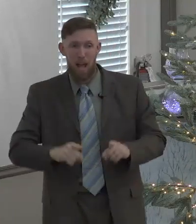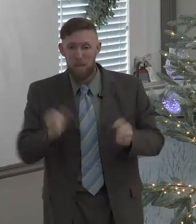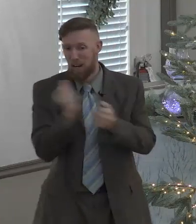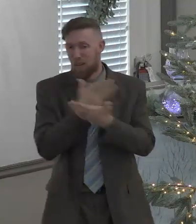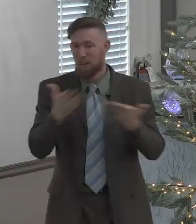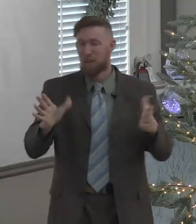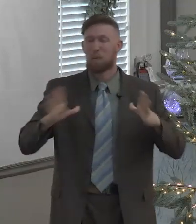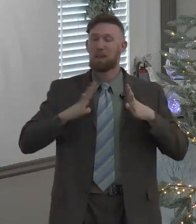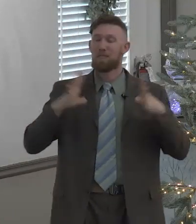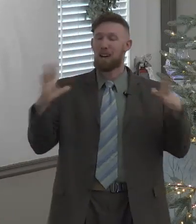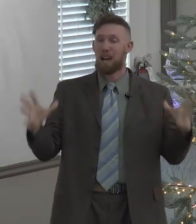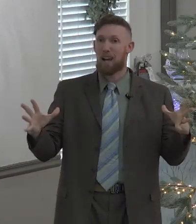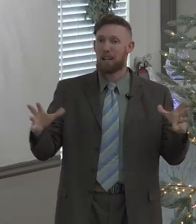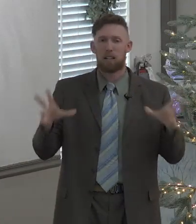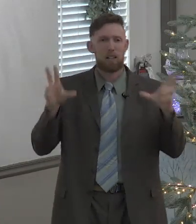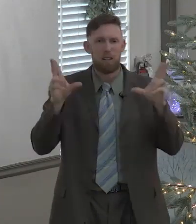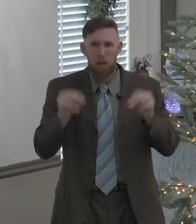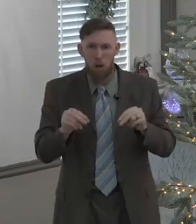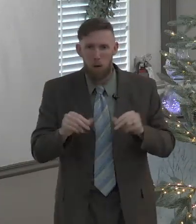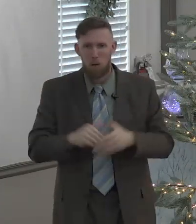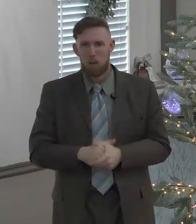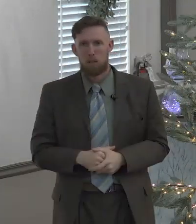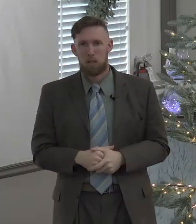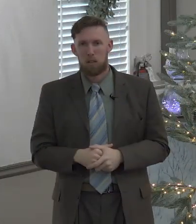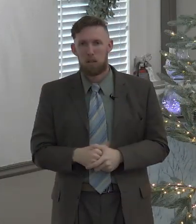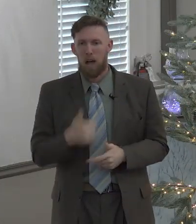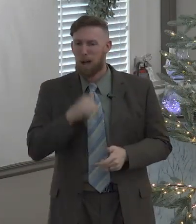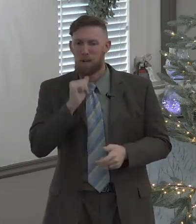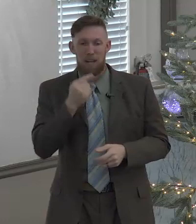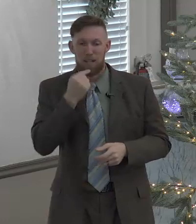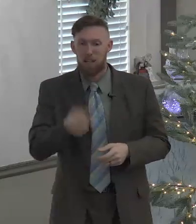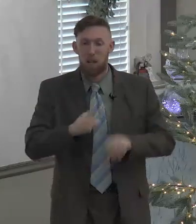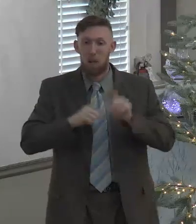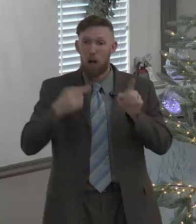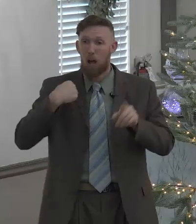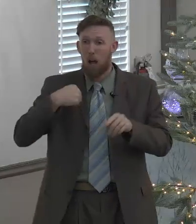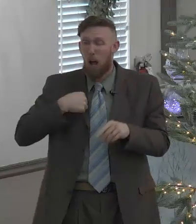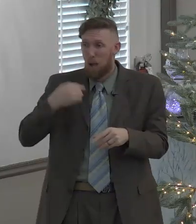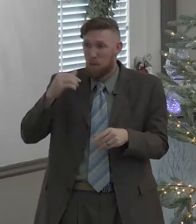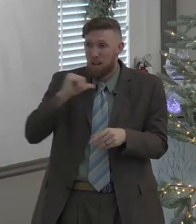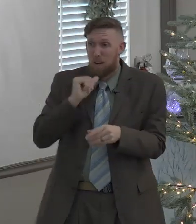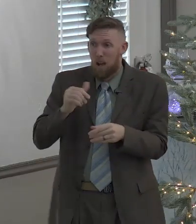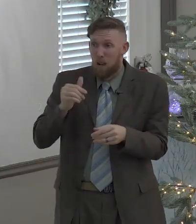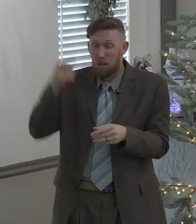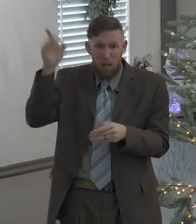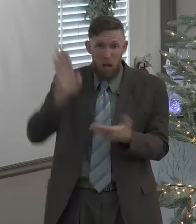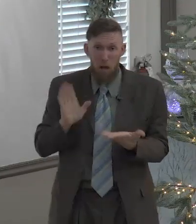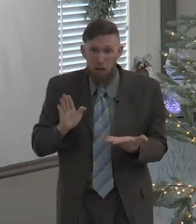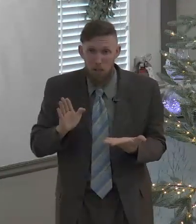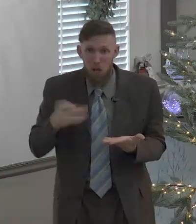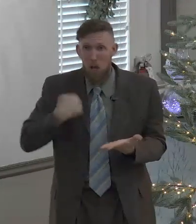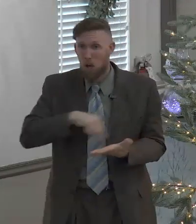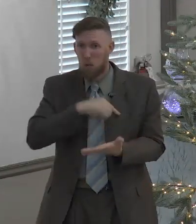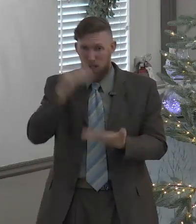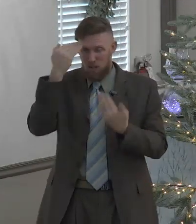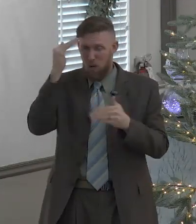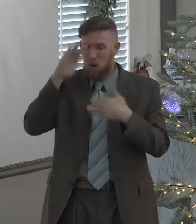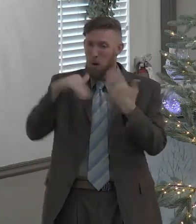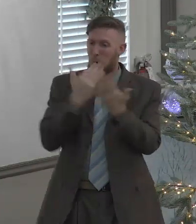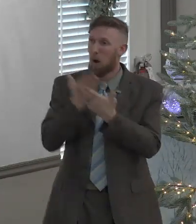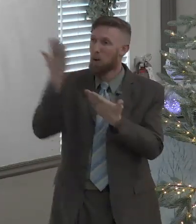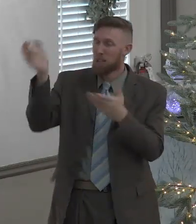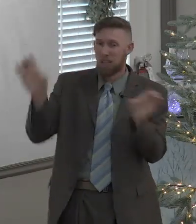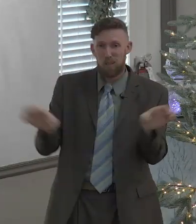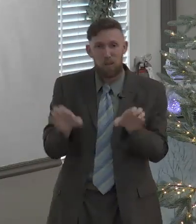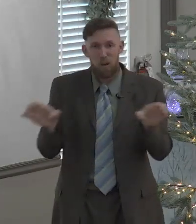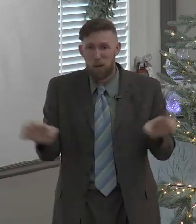saying, hocus pocus, abracadabra, and everything's going to be fine. But I'm not God. We don't